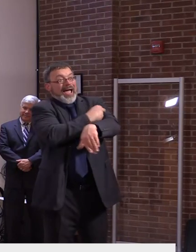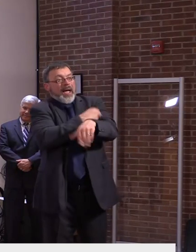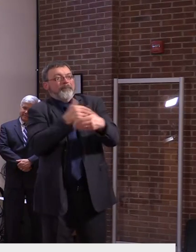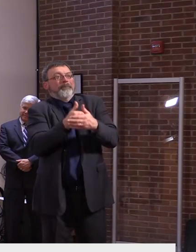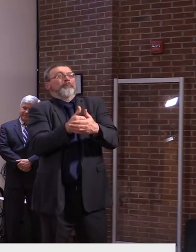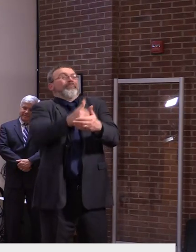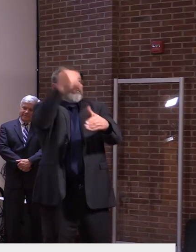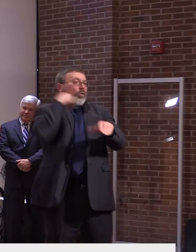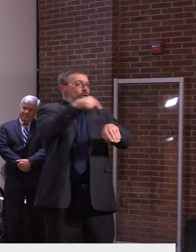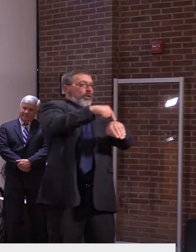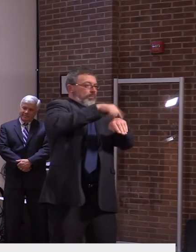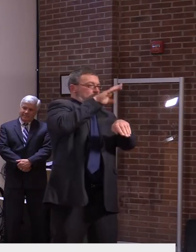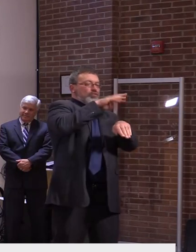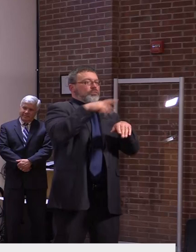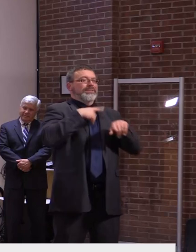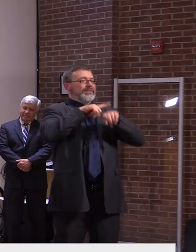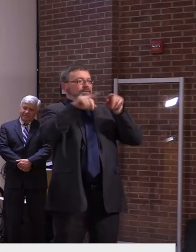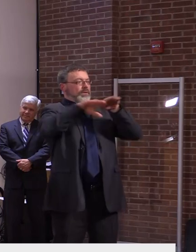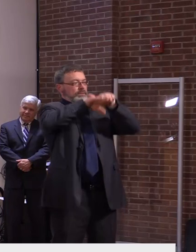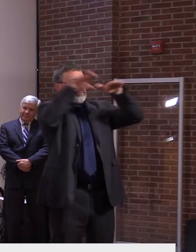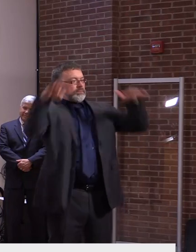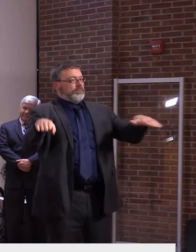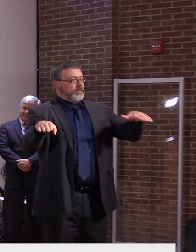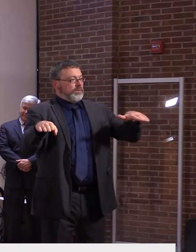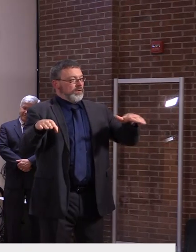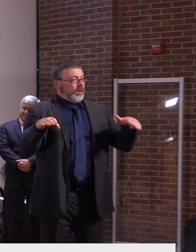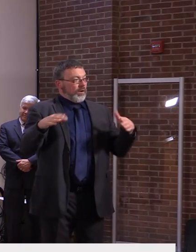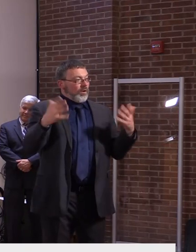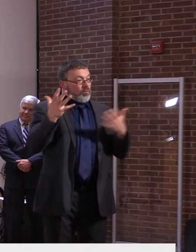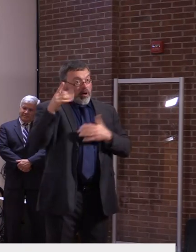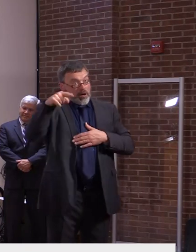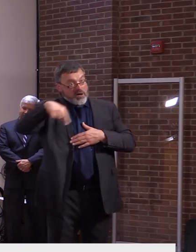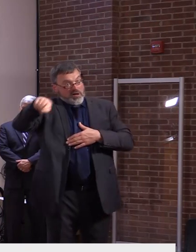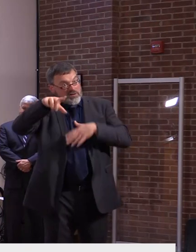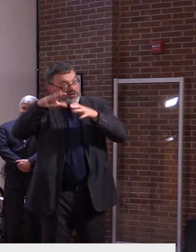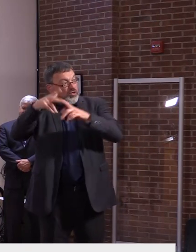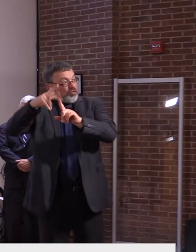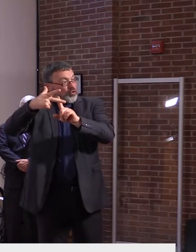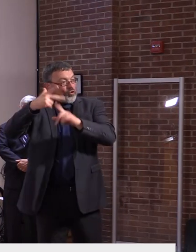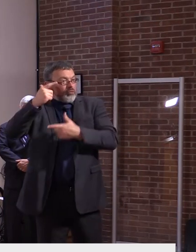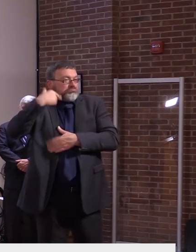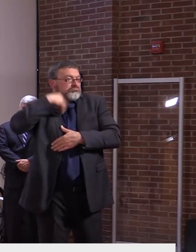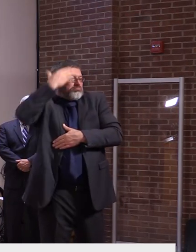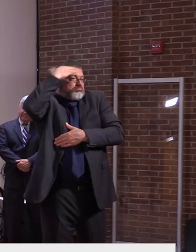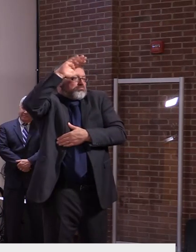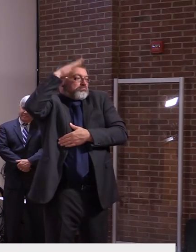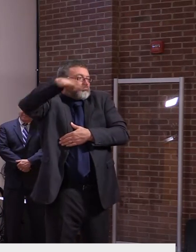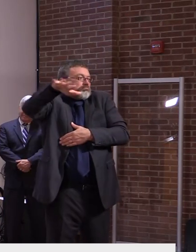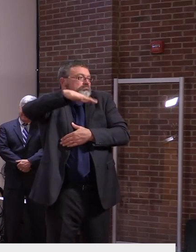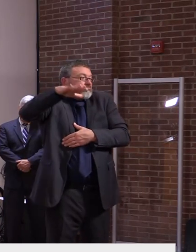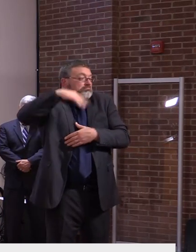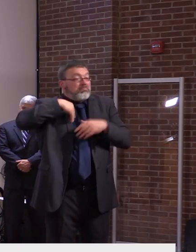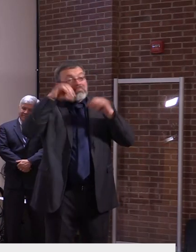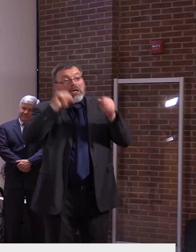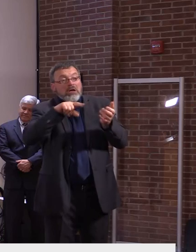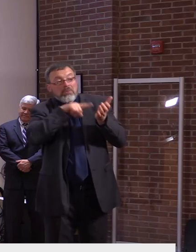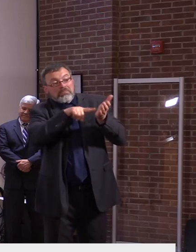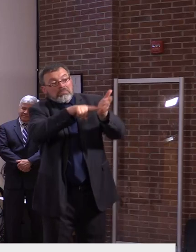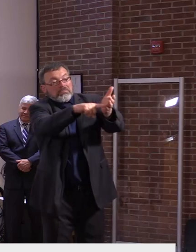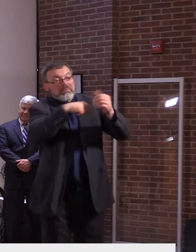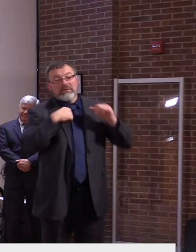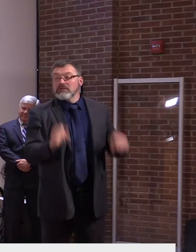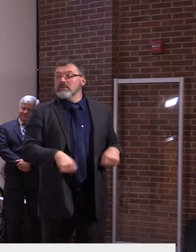That I don't know. I don't know if we have much data on that, so that's something for me to go do some homework on.